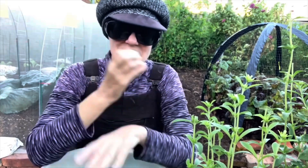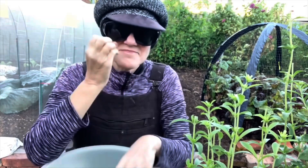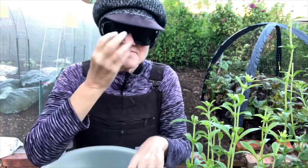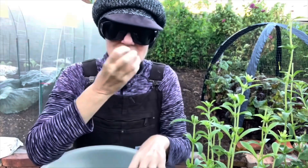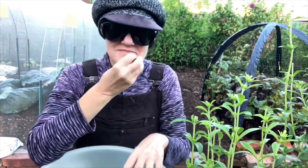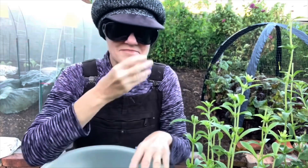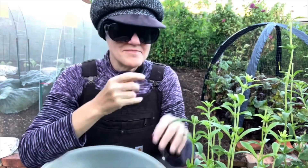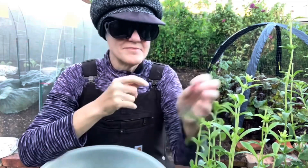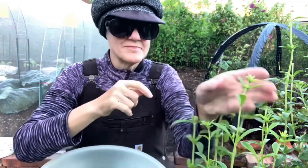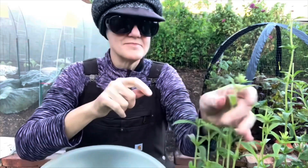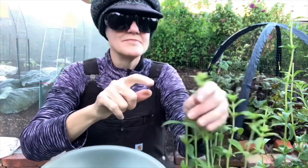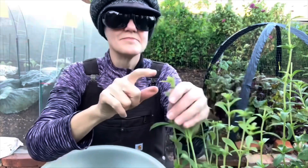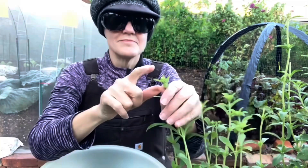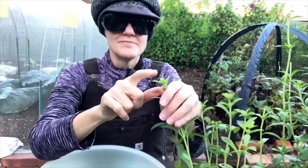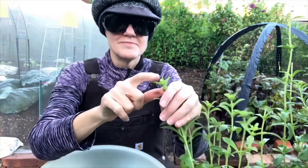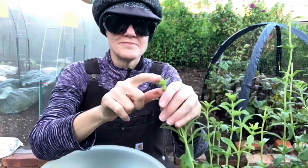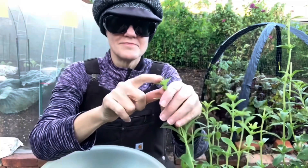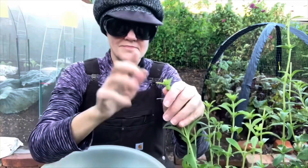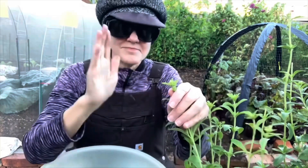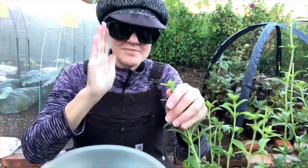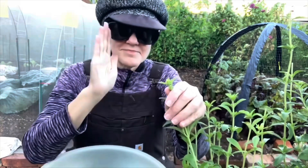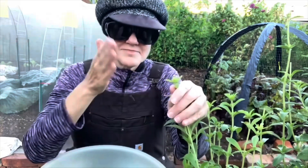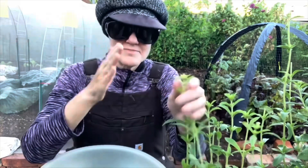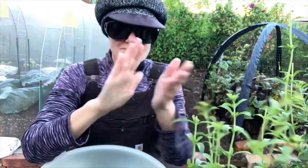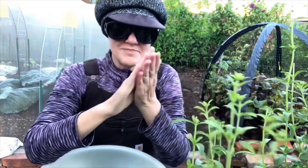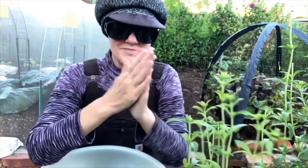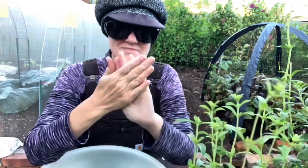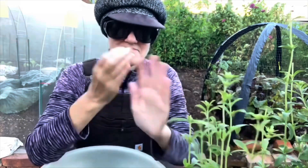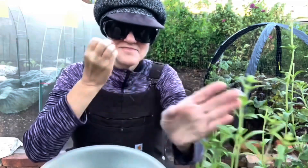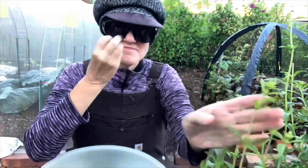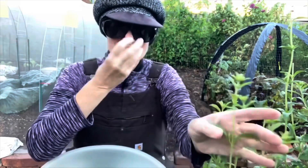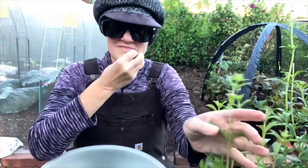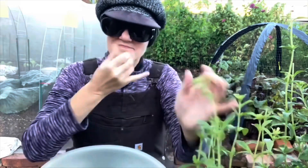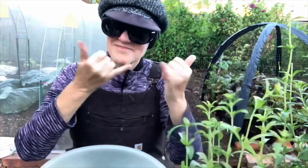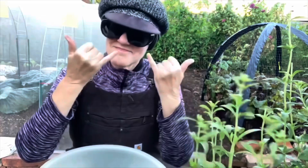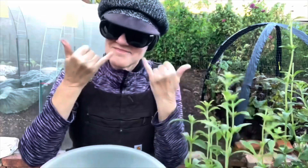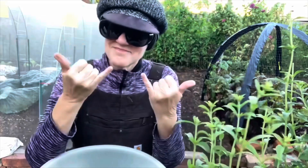Stevia is going to be sweetest right before it flowers.